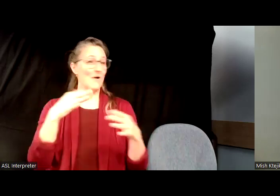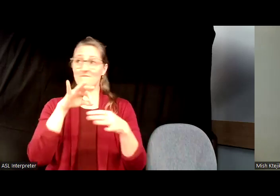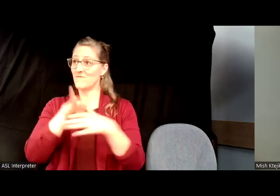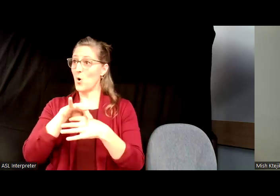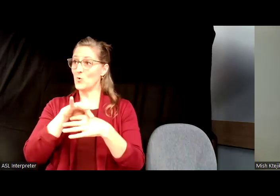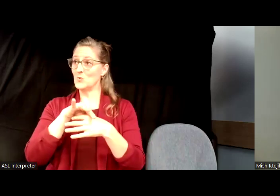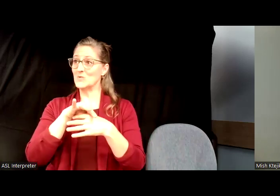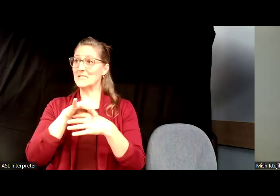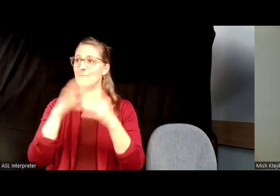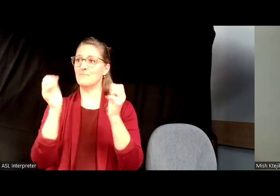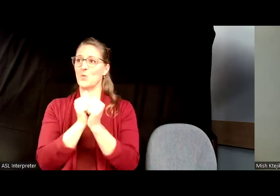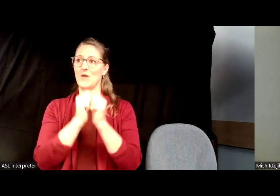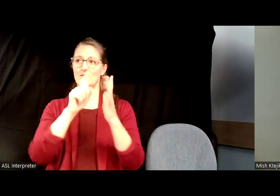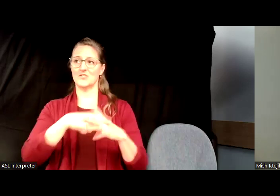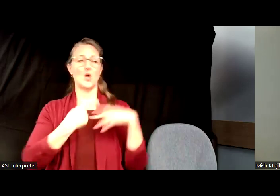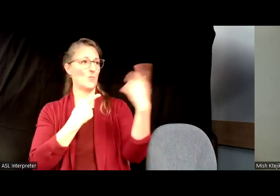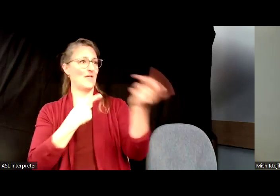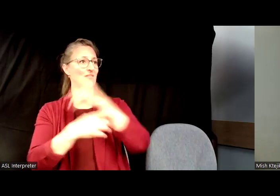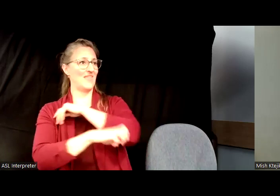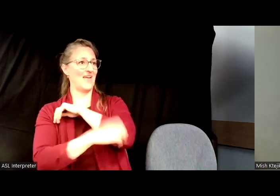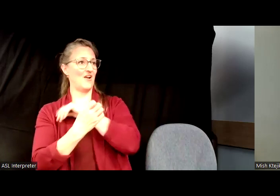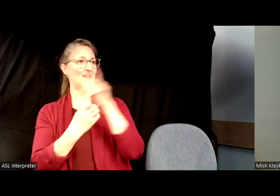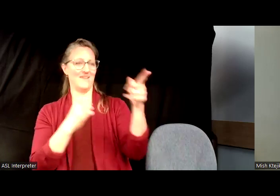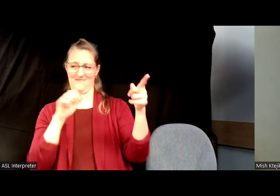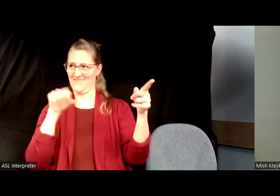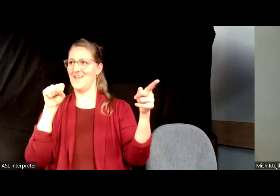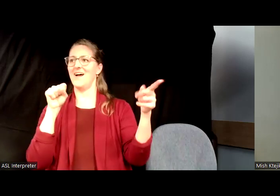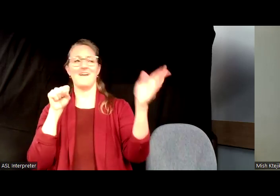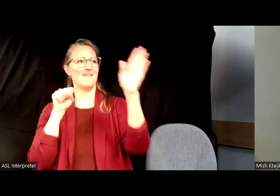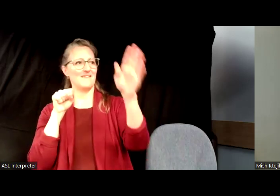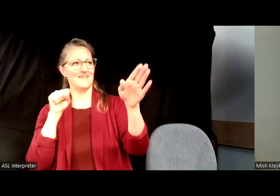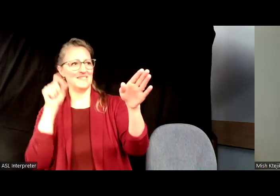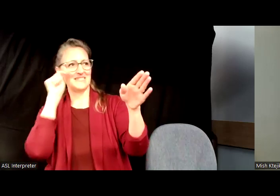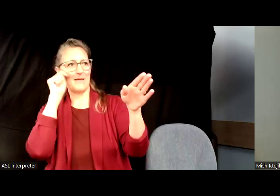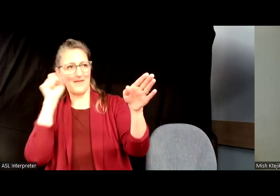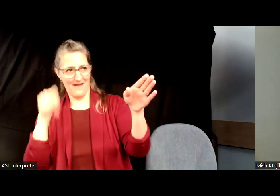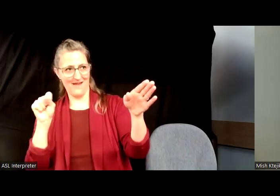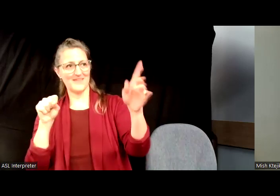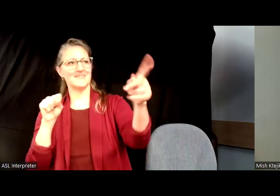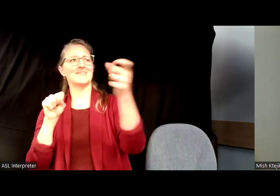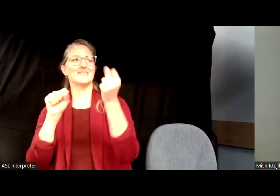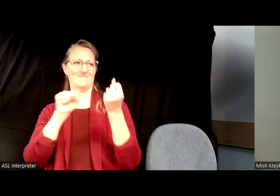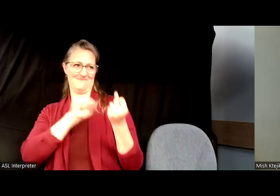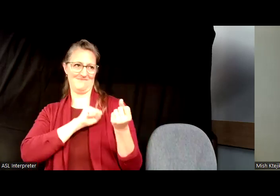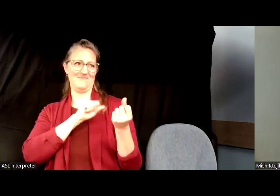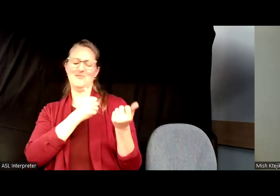And let's vote. We'll start with Eric. Aye. Aye. Kevin.